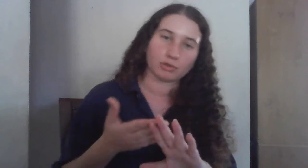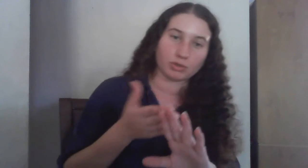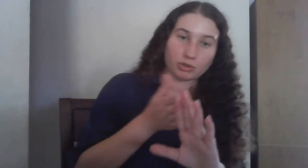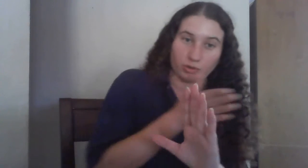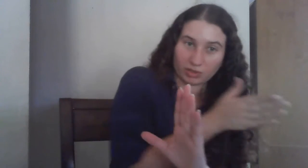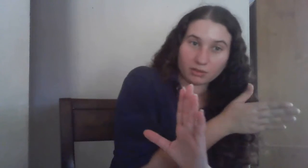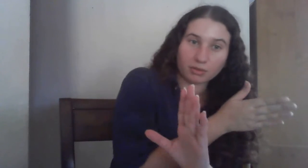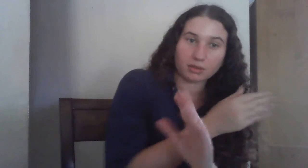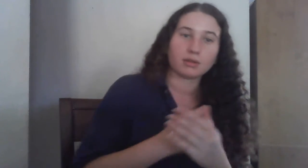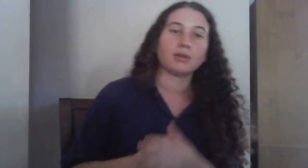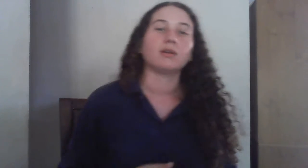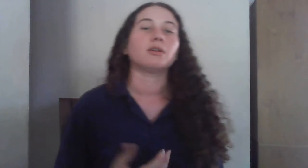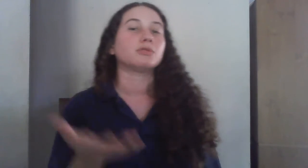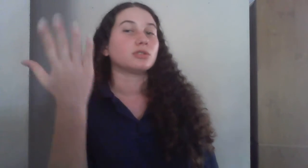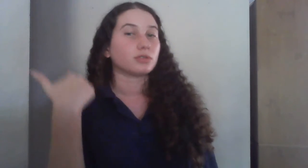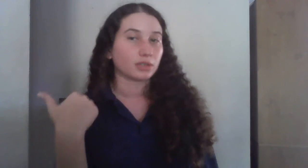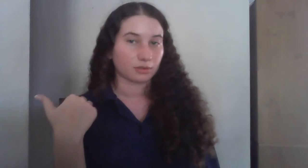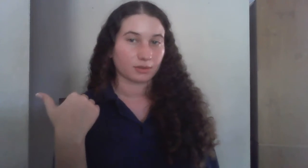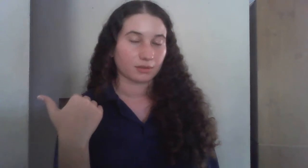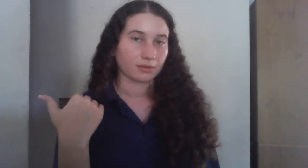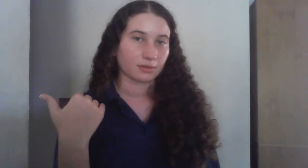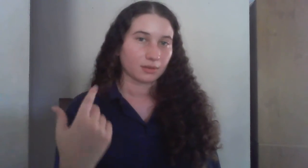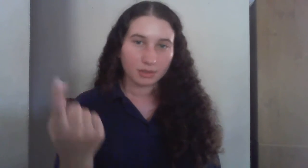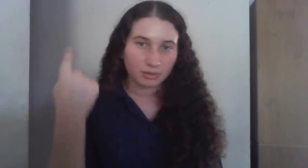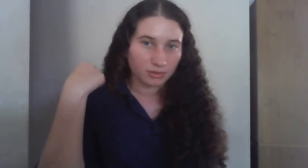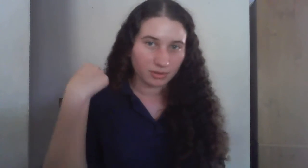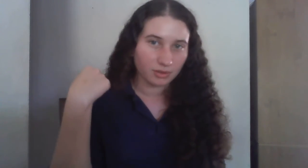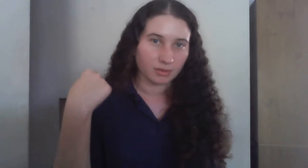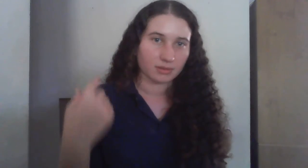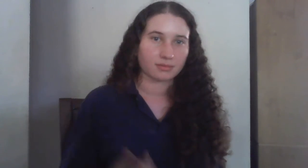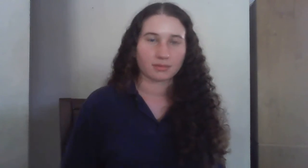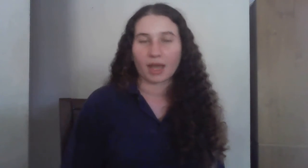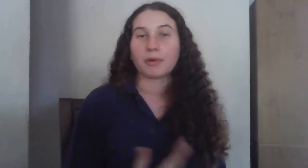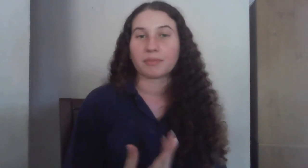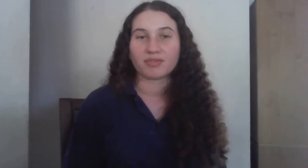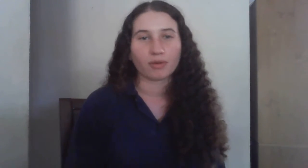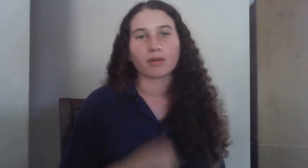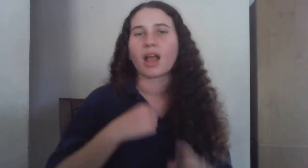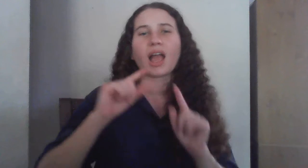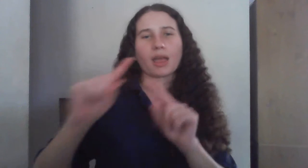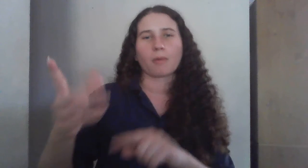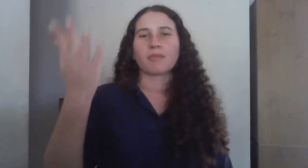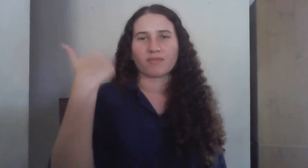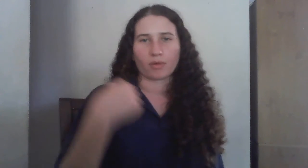Would you use this one, or would you use this one? You would use this one. I went before.